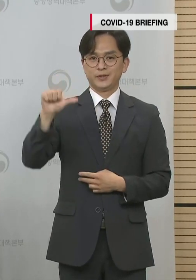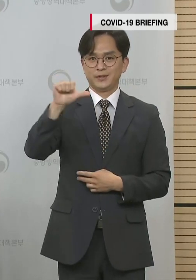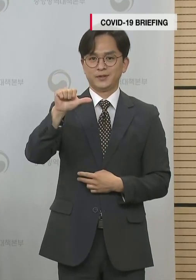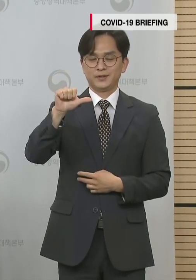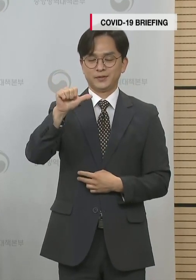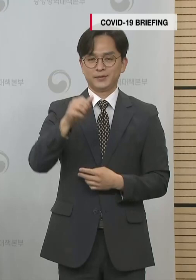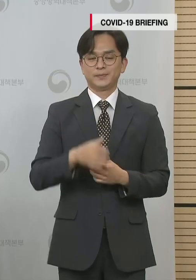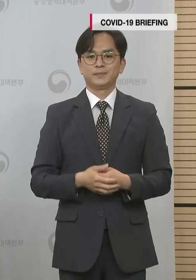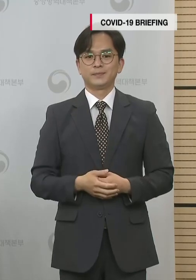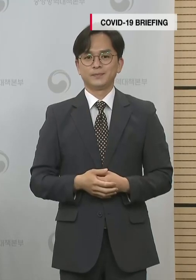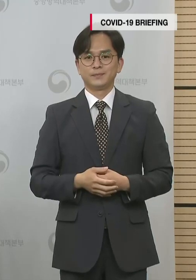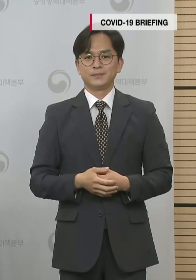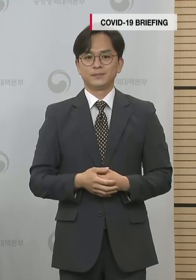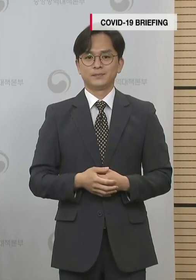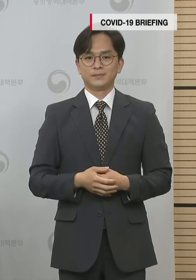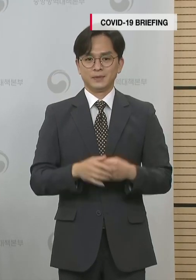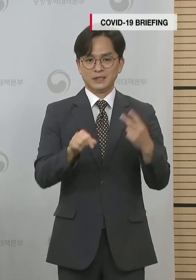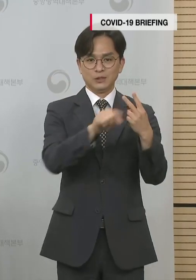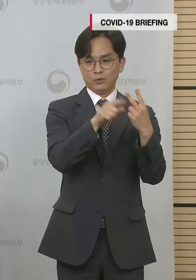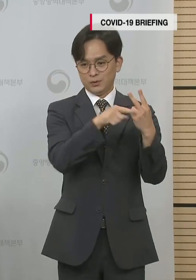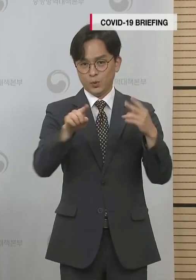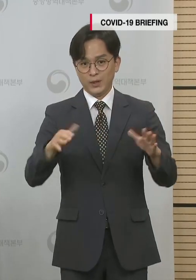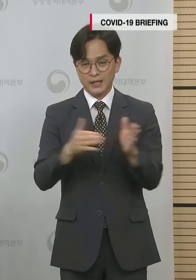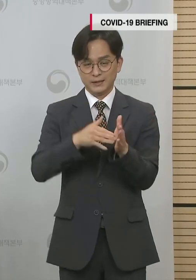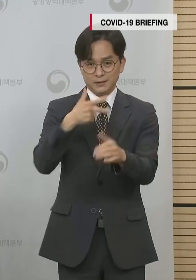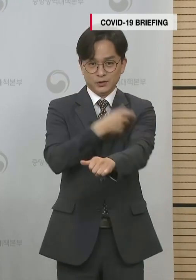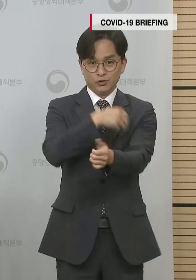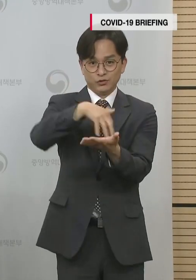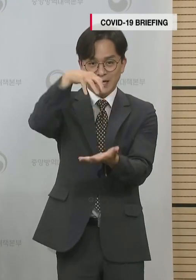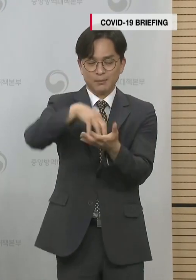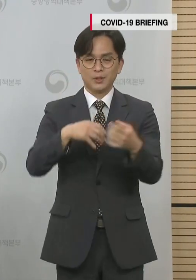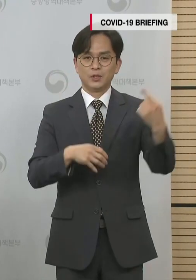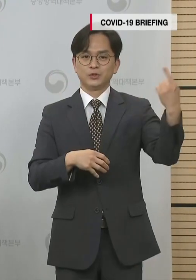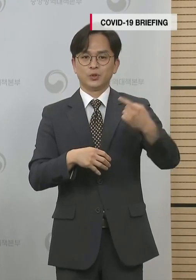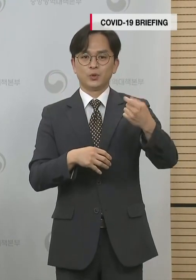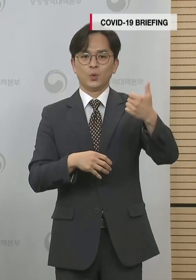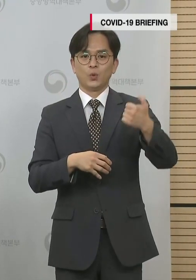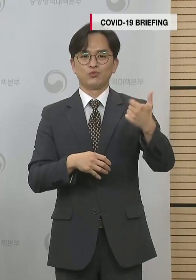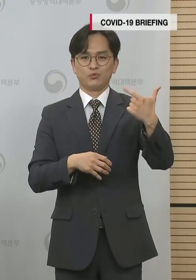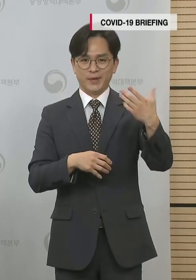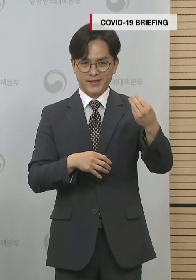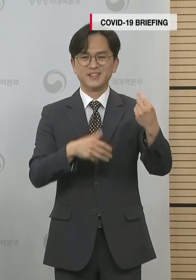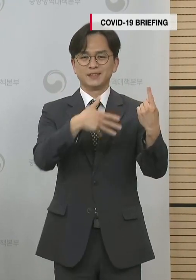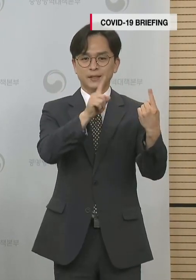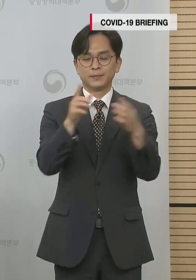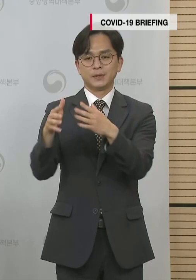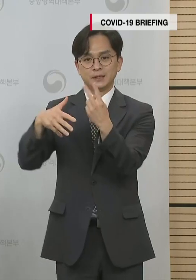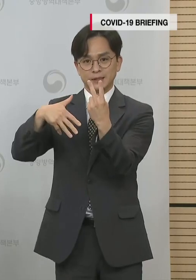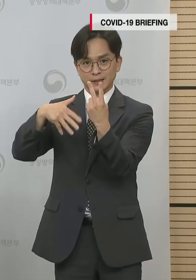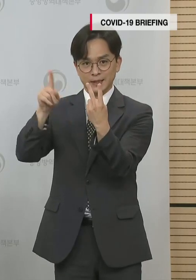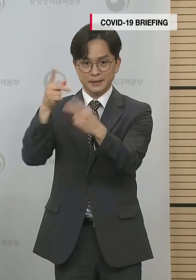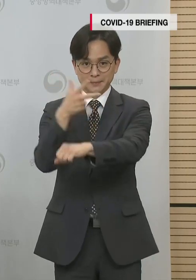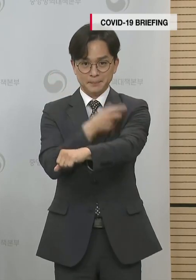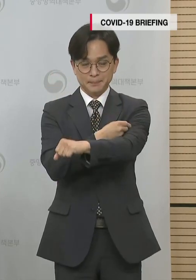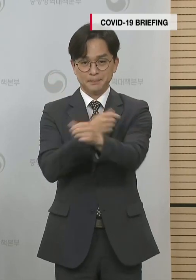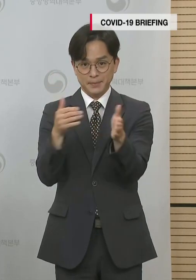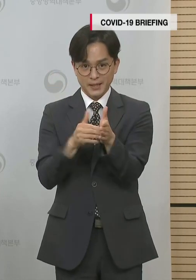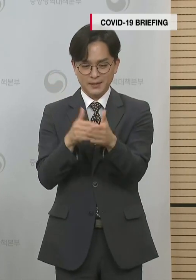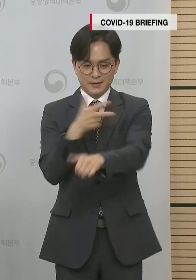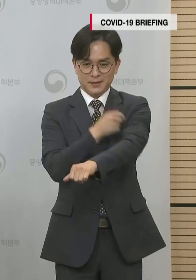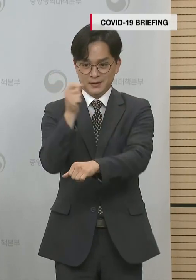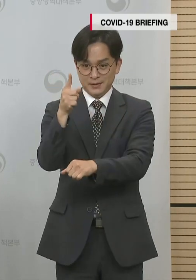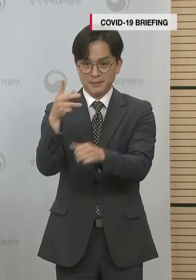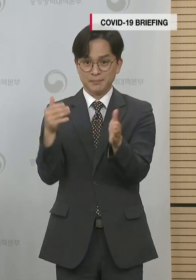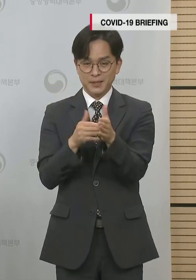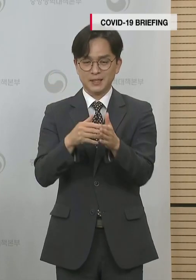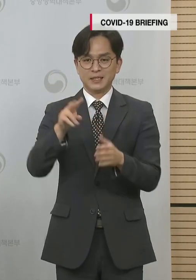have 733,000 people and about 285,000 people who received their second dose. And also in